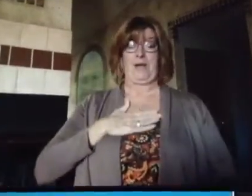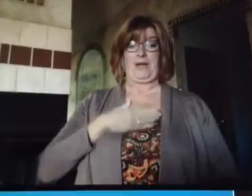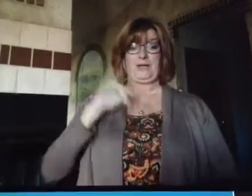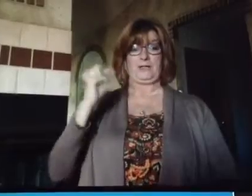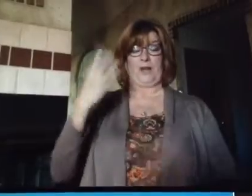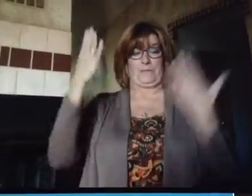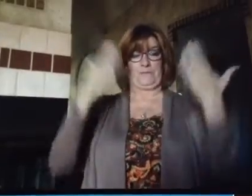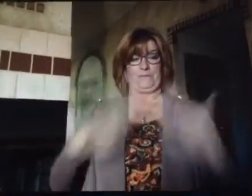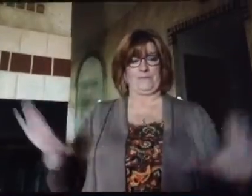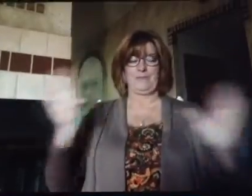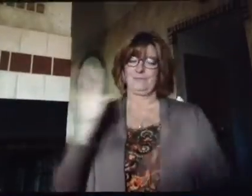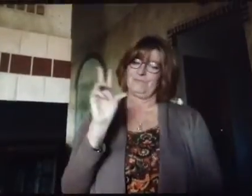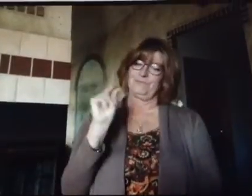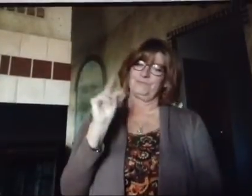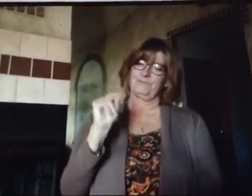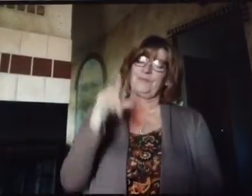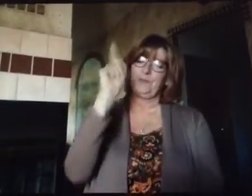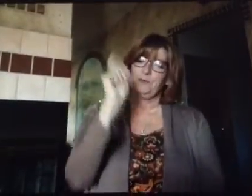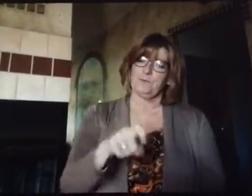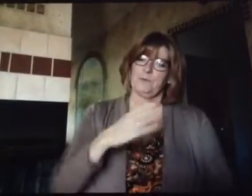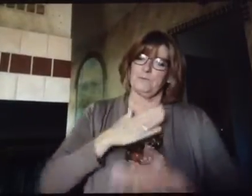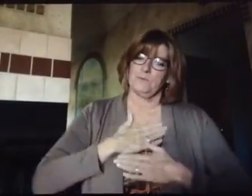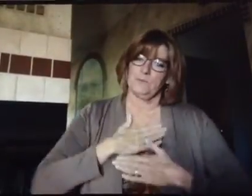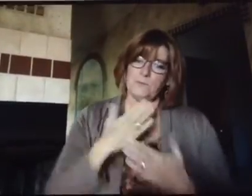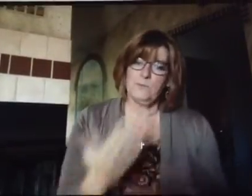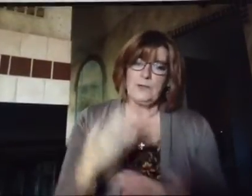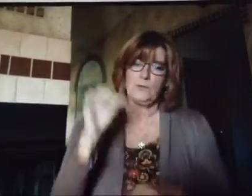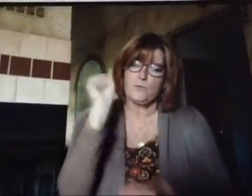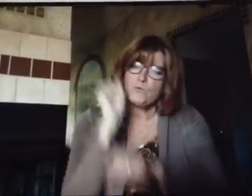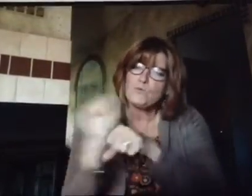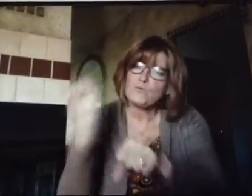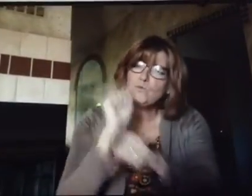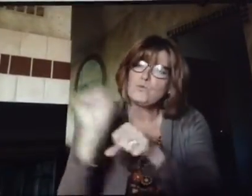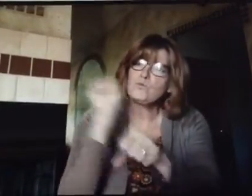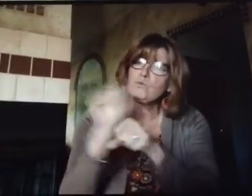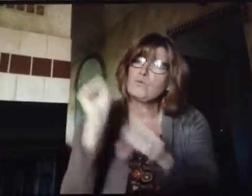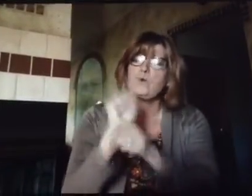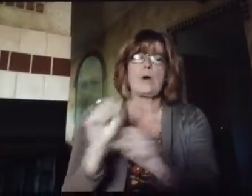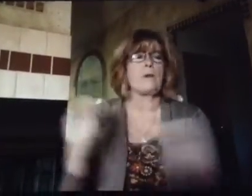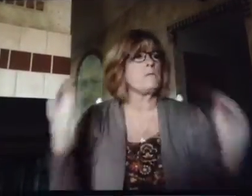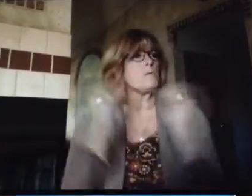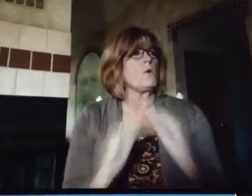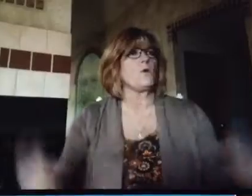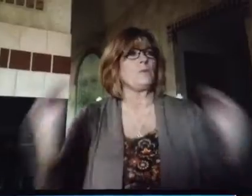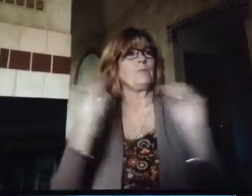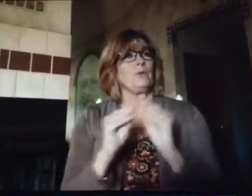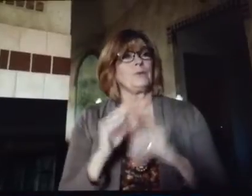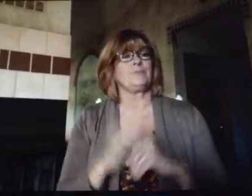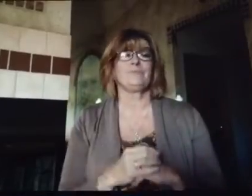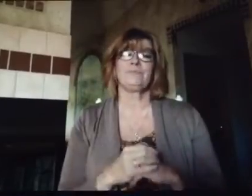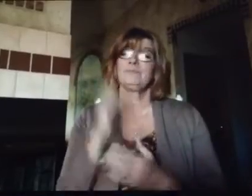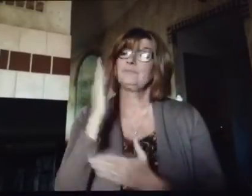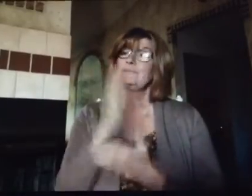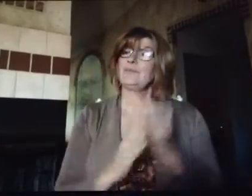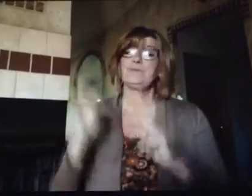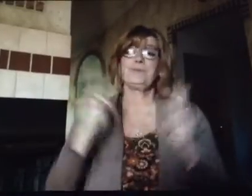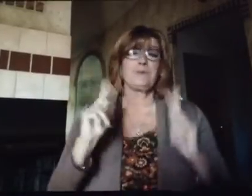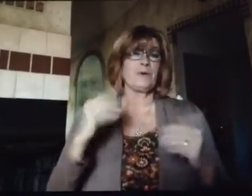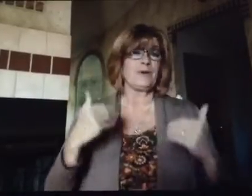just good enough and that you're successful and now you're done. You need to be willing to work hard and practice